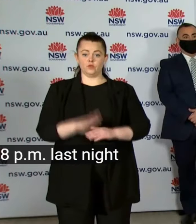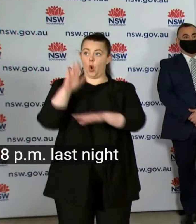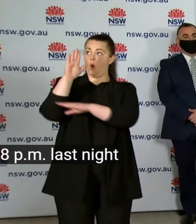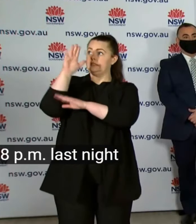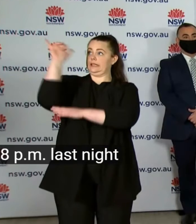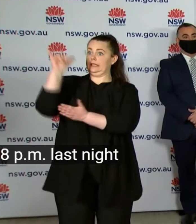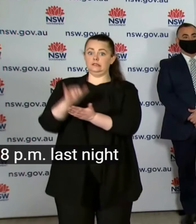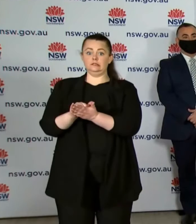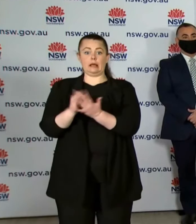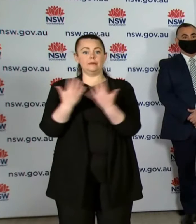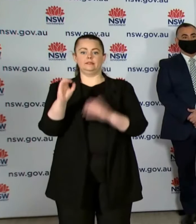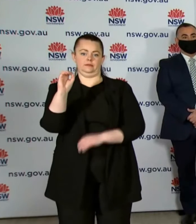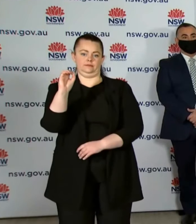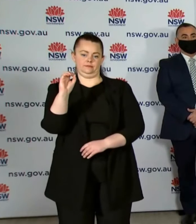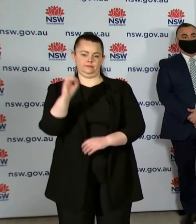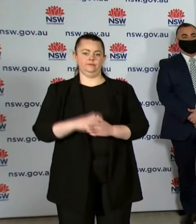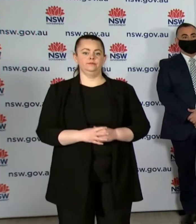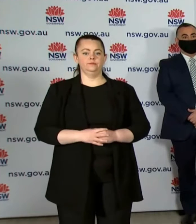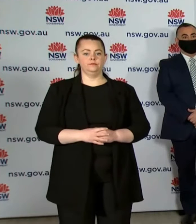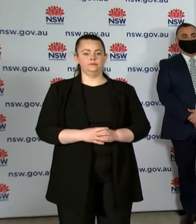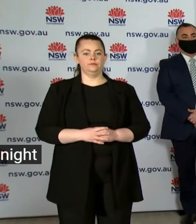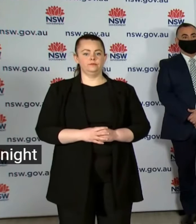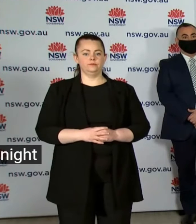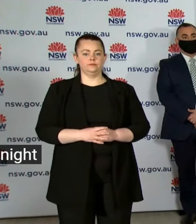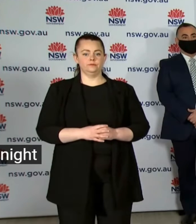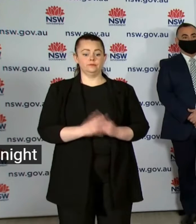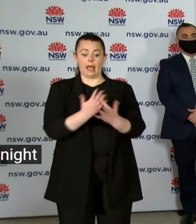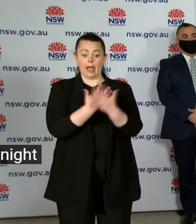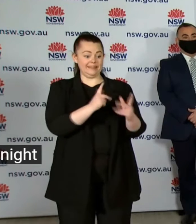cases. Tests-wise, there were